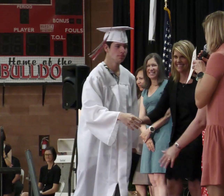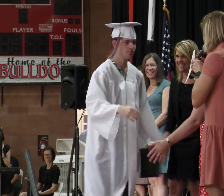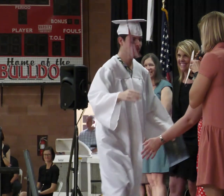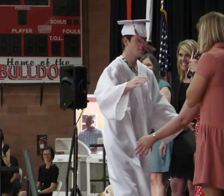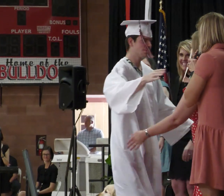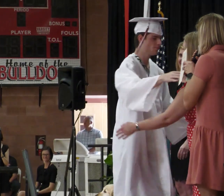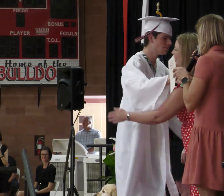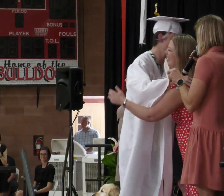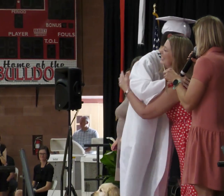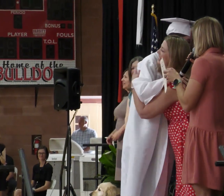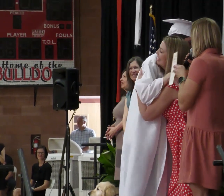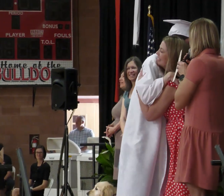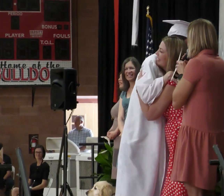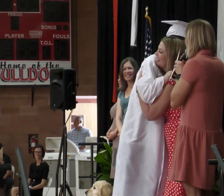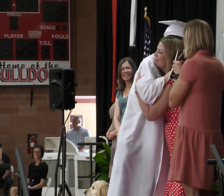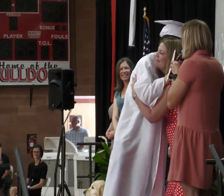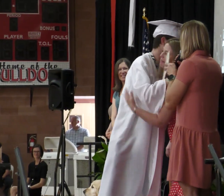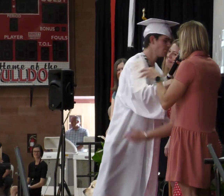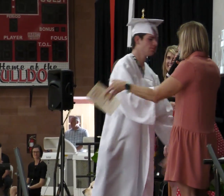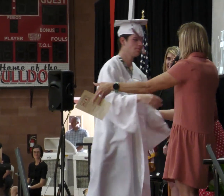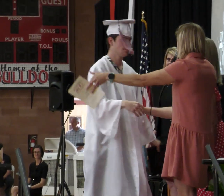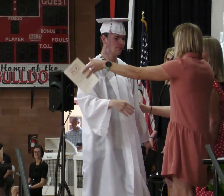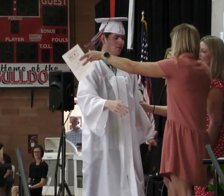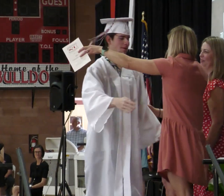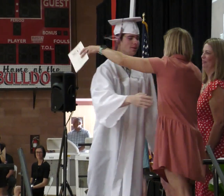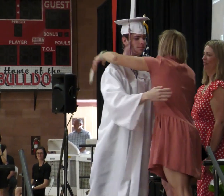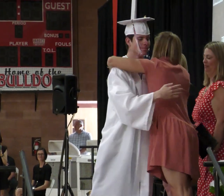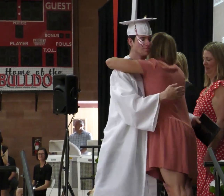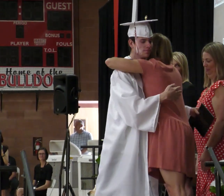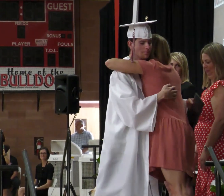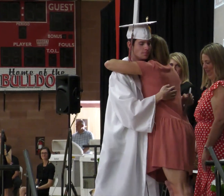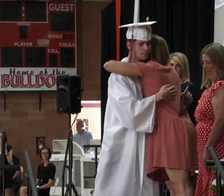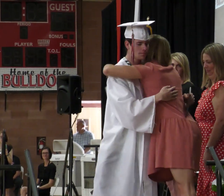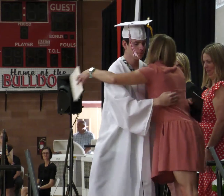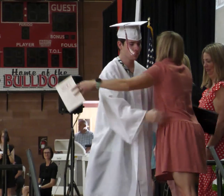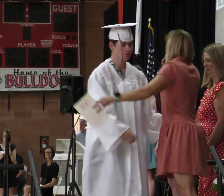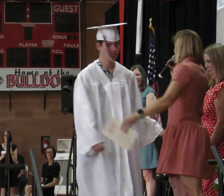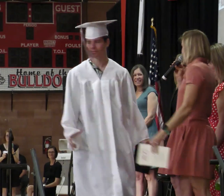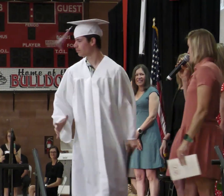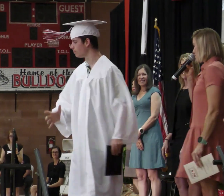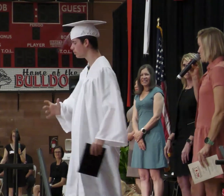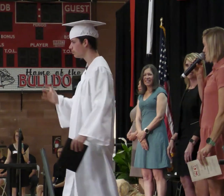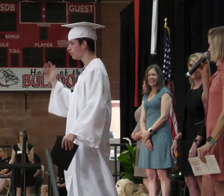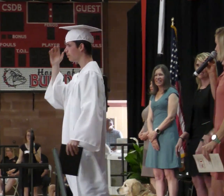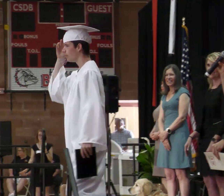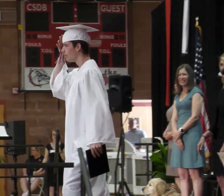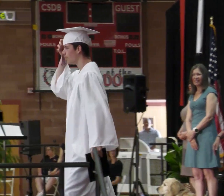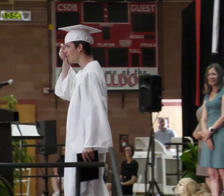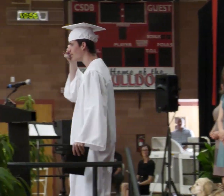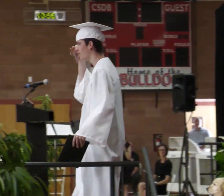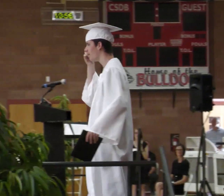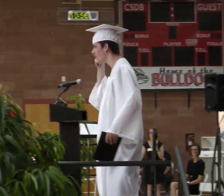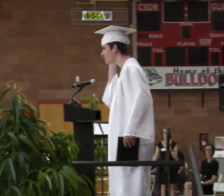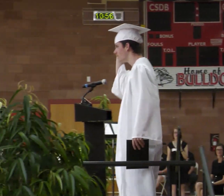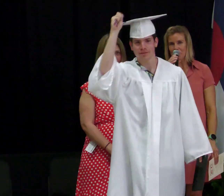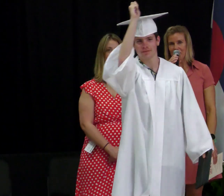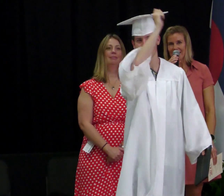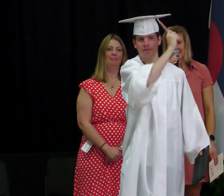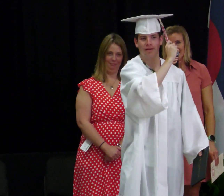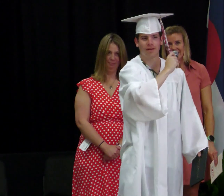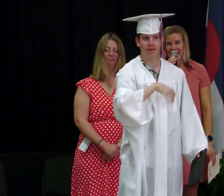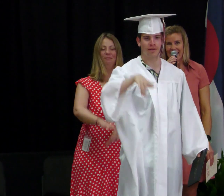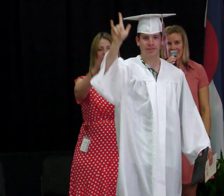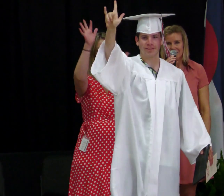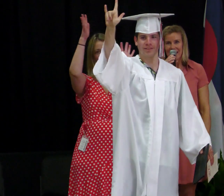Big hug to Miss Huddleston Congratulations And he's approaching the front of the stage Tassel from